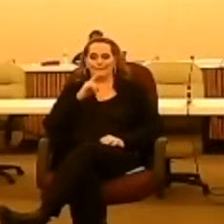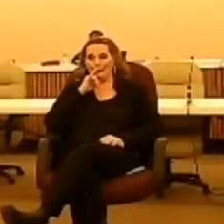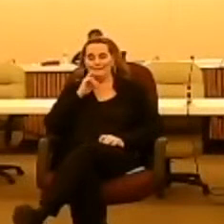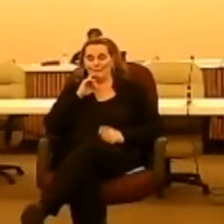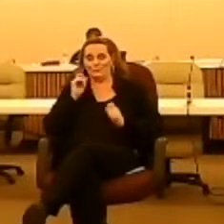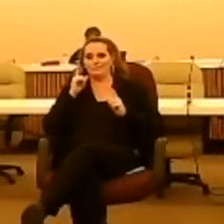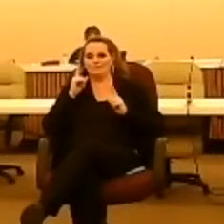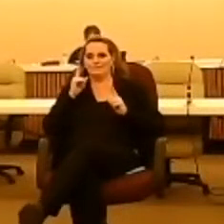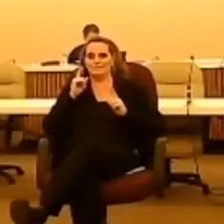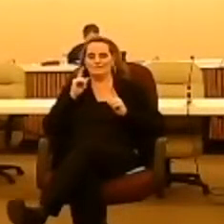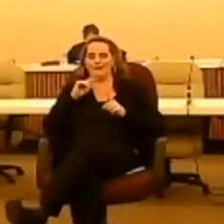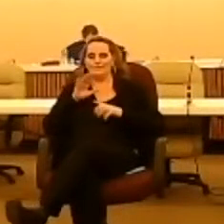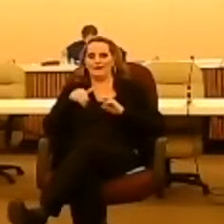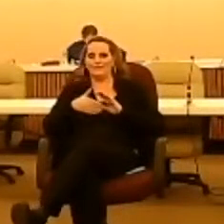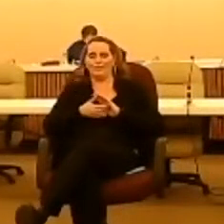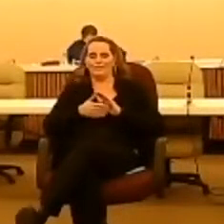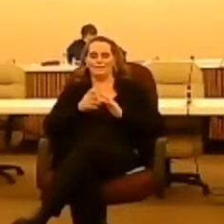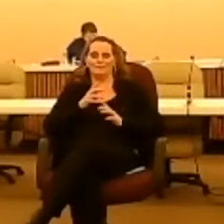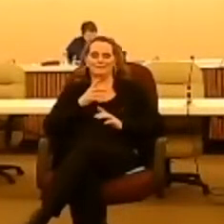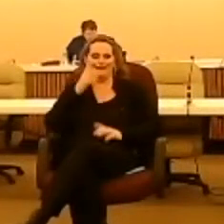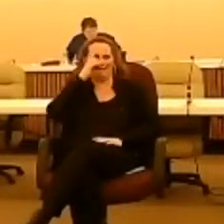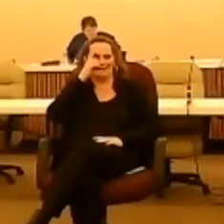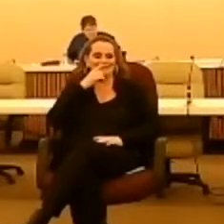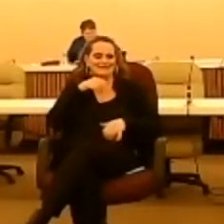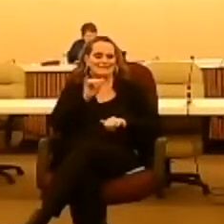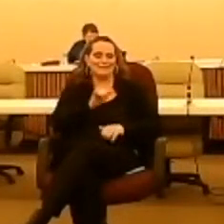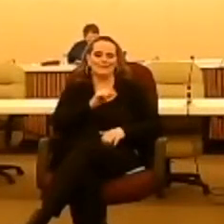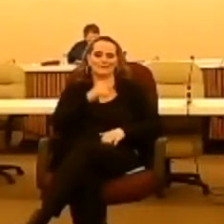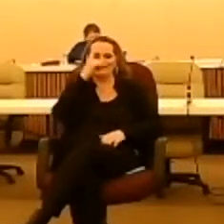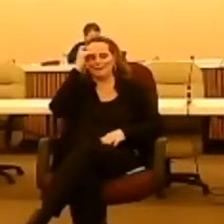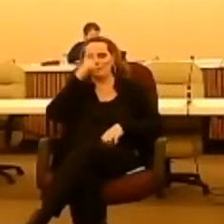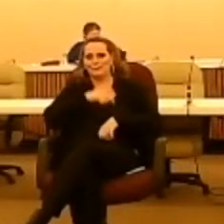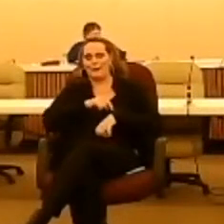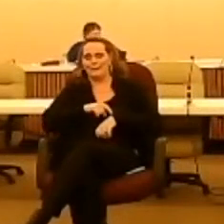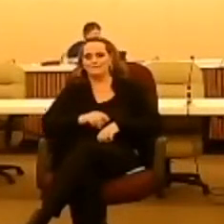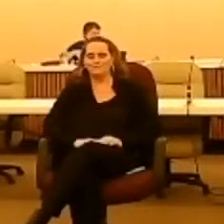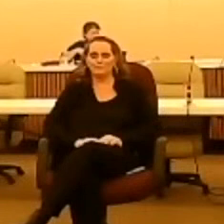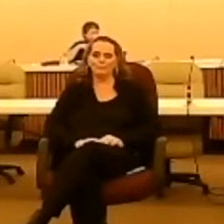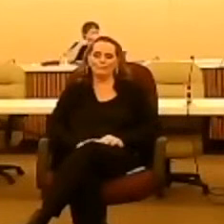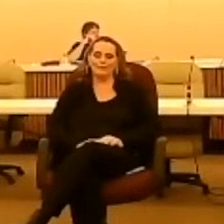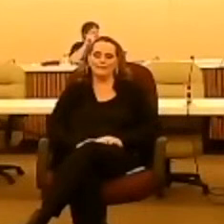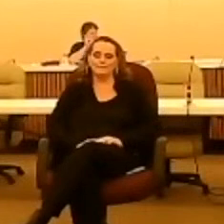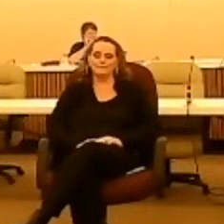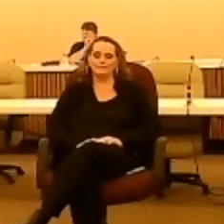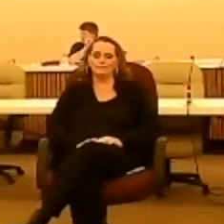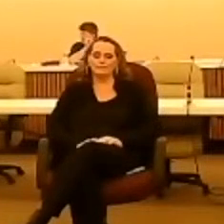I think it's still summertime on their off days.